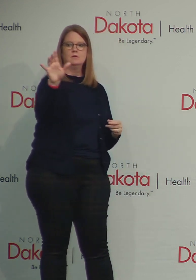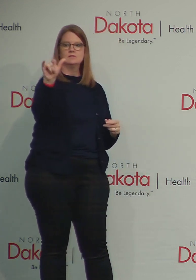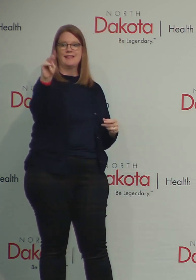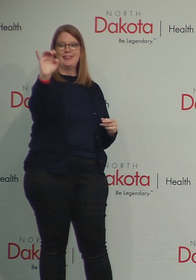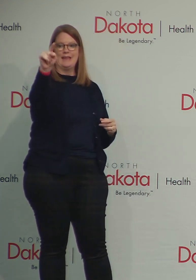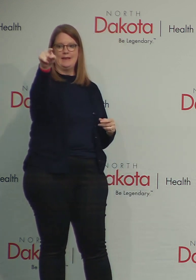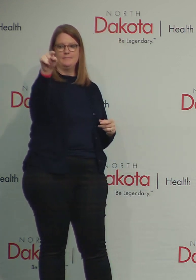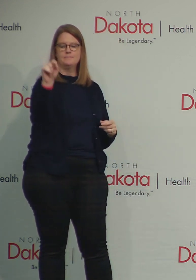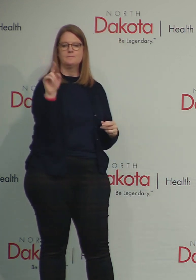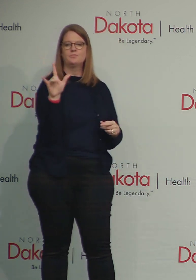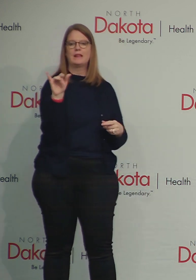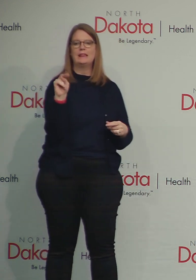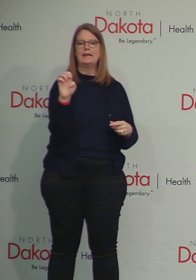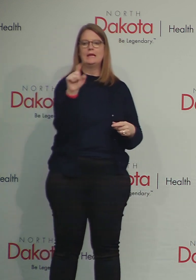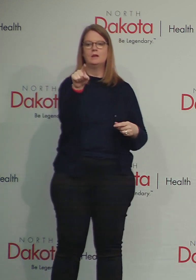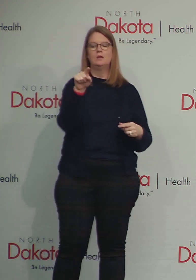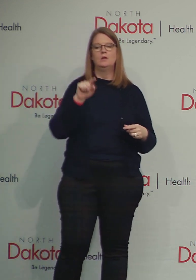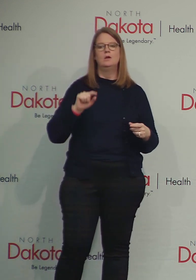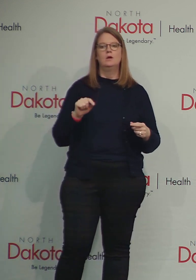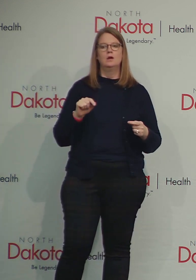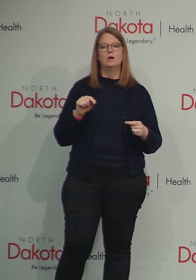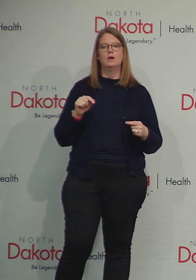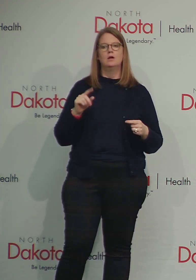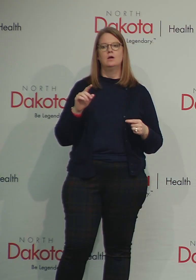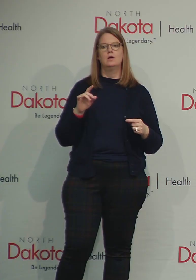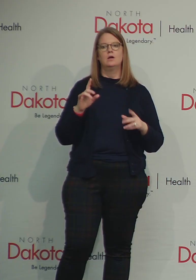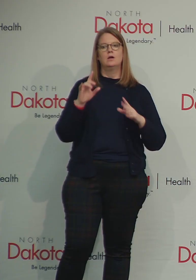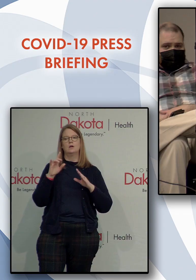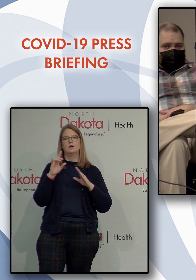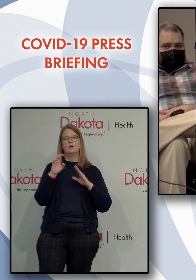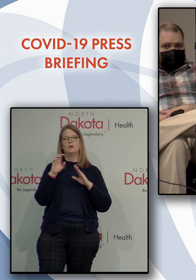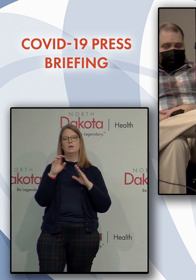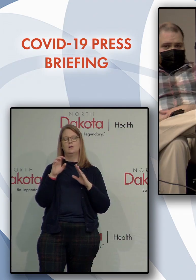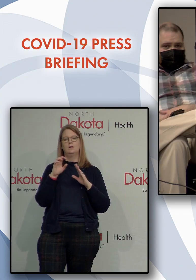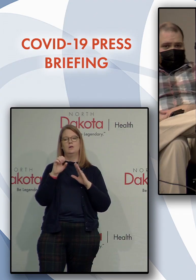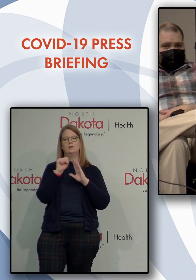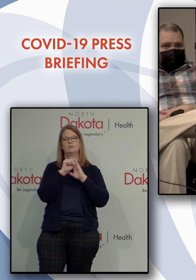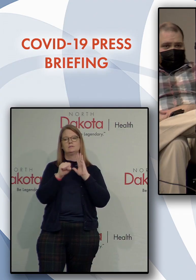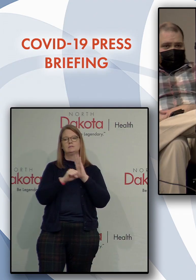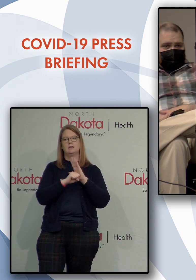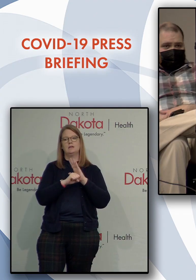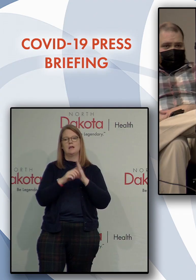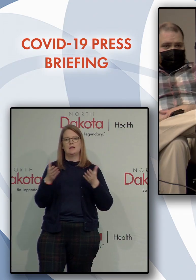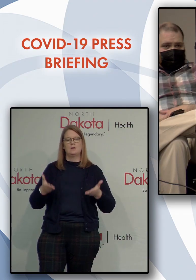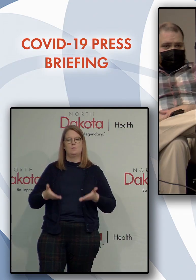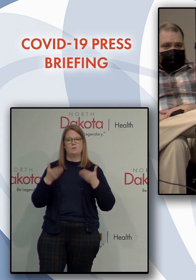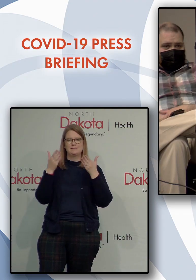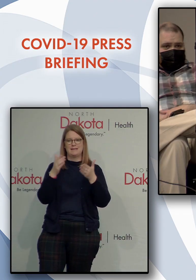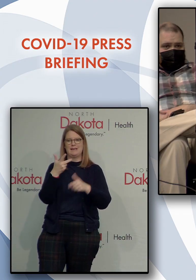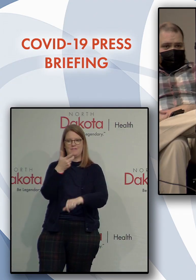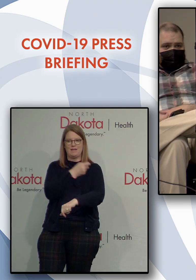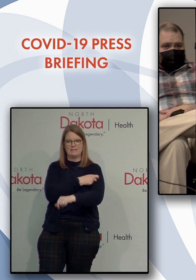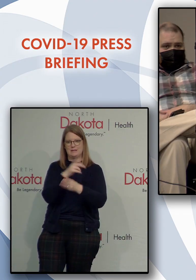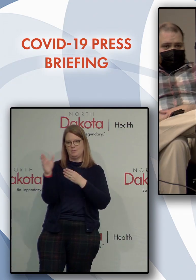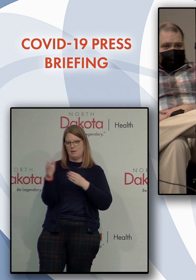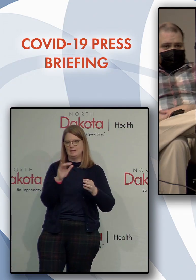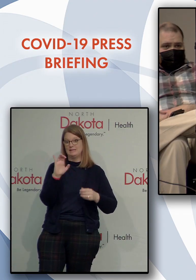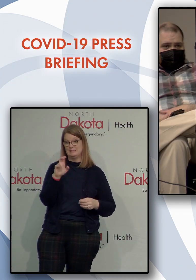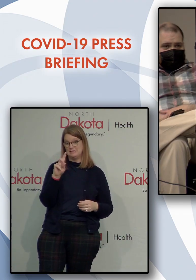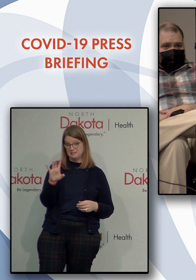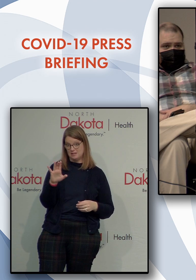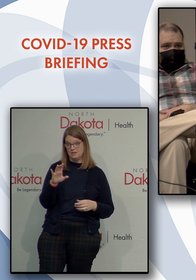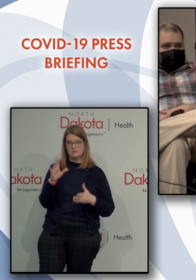Dave. Governor, a while ago you mentioned that the state had to present a vaccine plan to the CDC. Has that plan